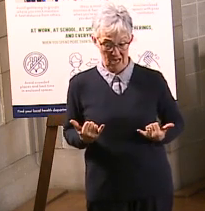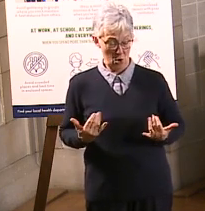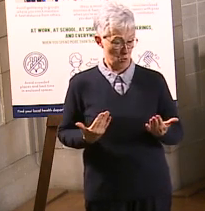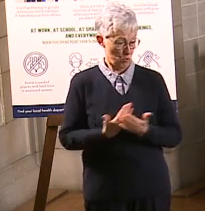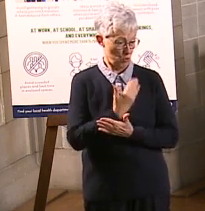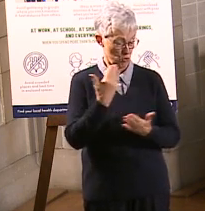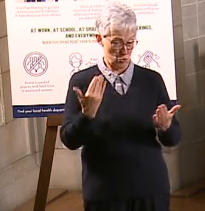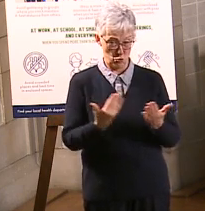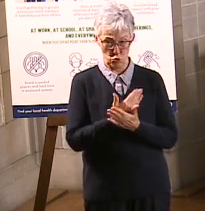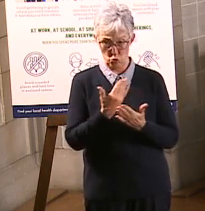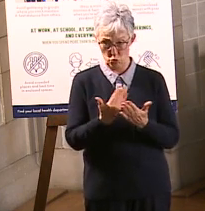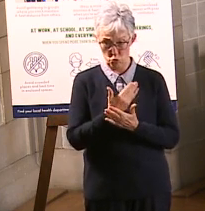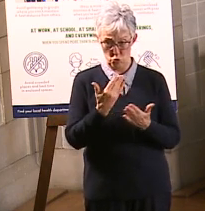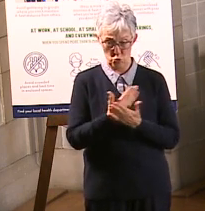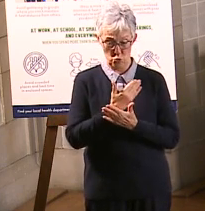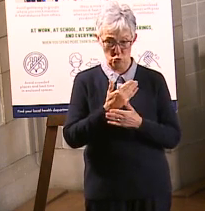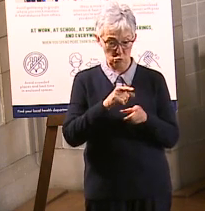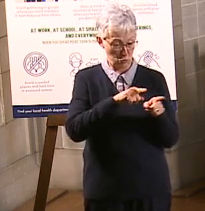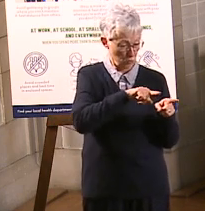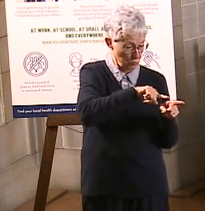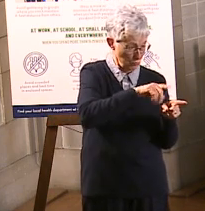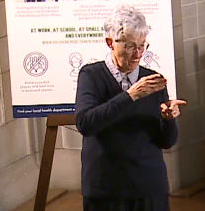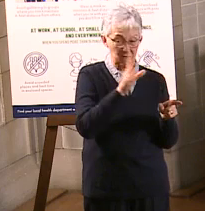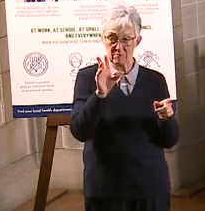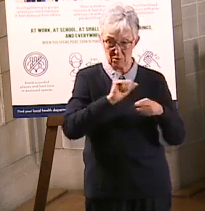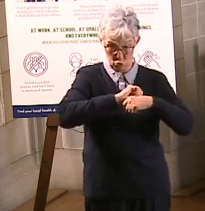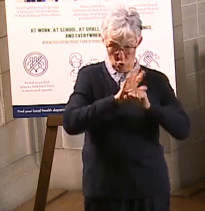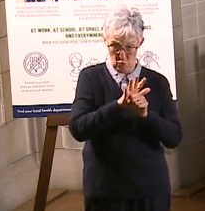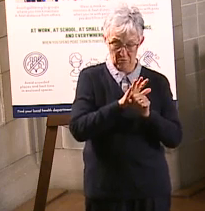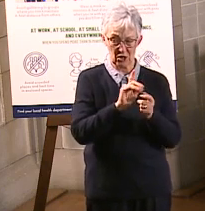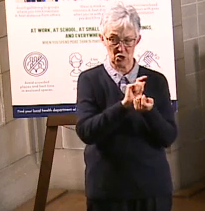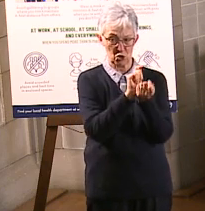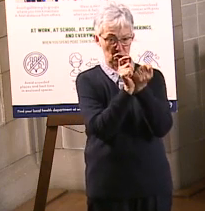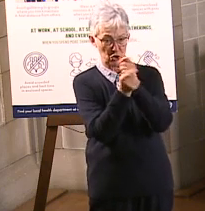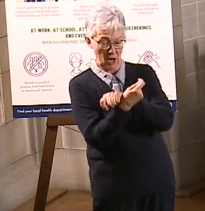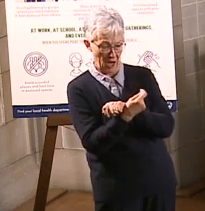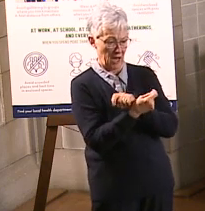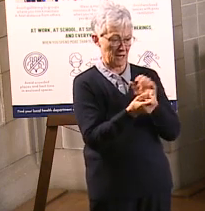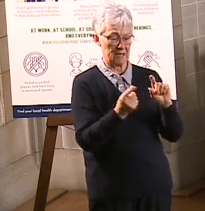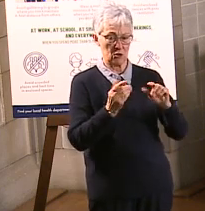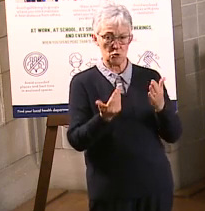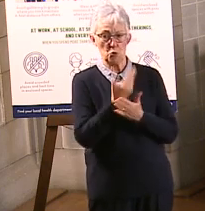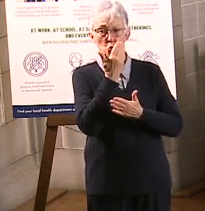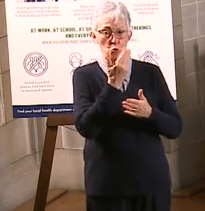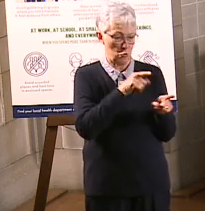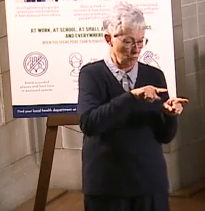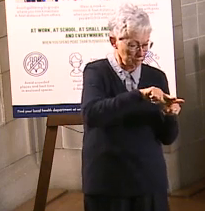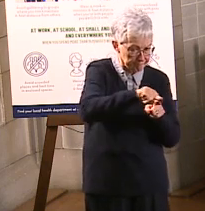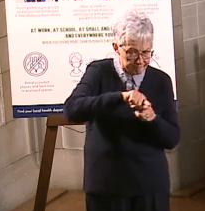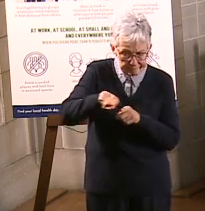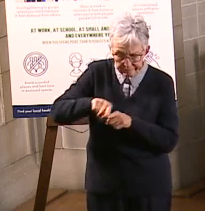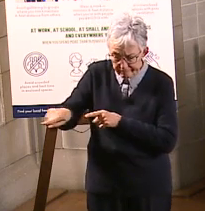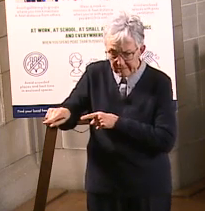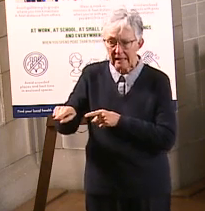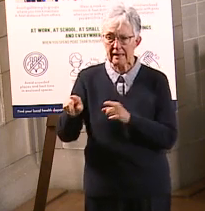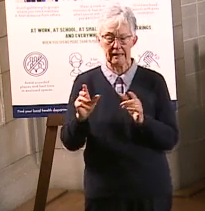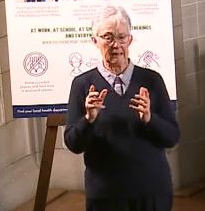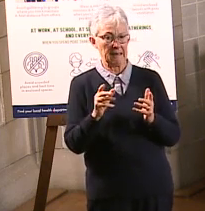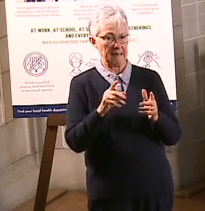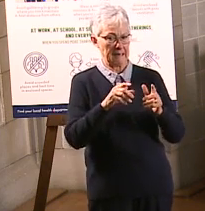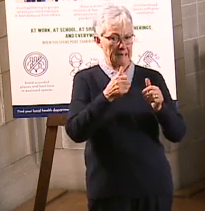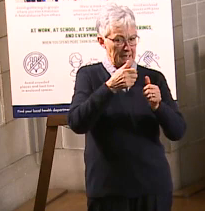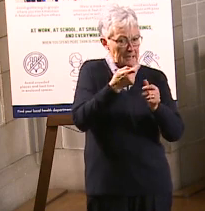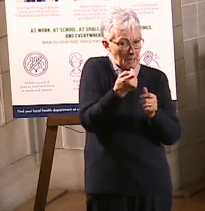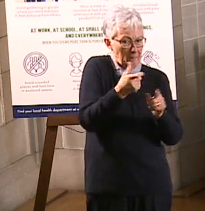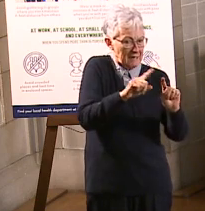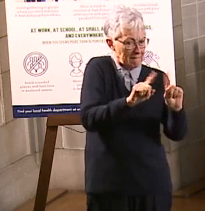as states like Iowa and Colorado. So please, everybody, continue to be vigilant with regard to using the tools to be able to slow the spread